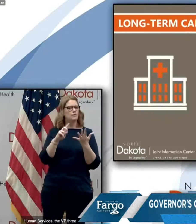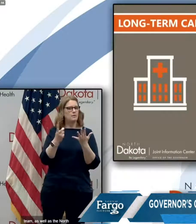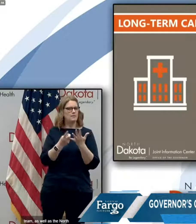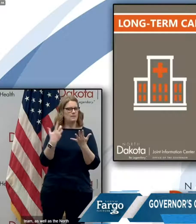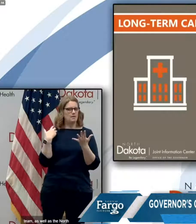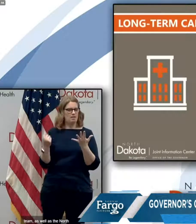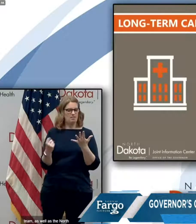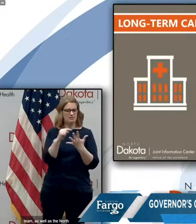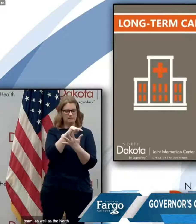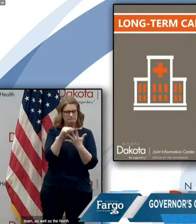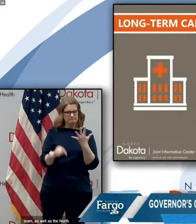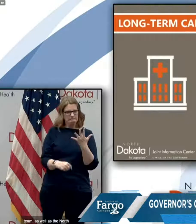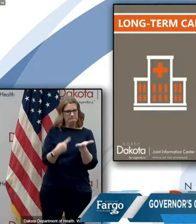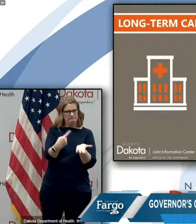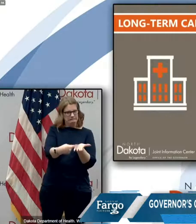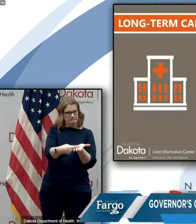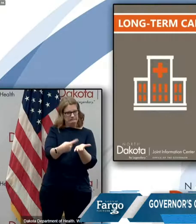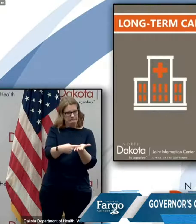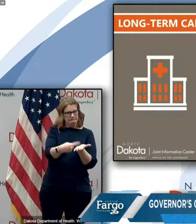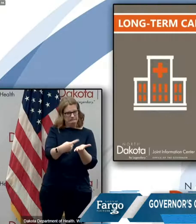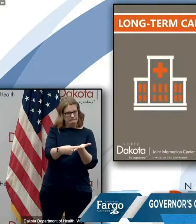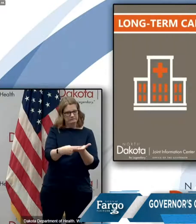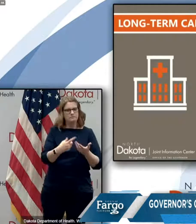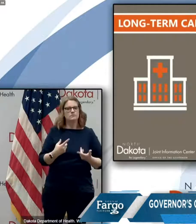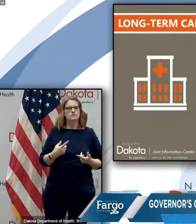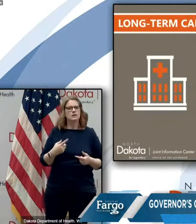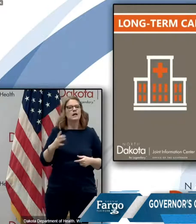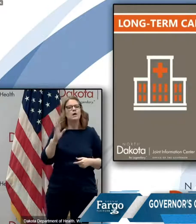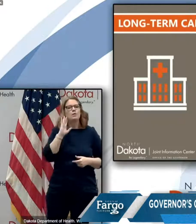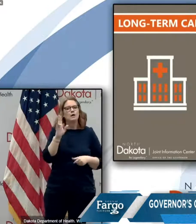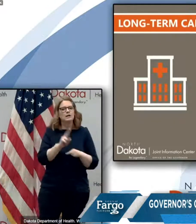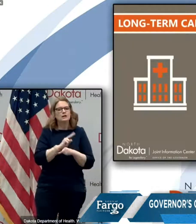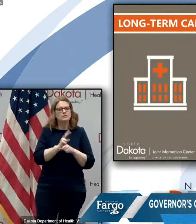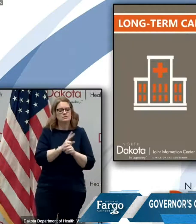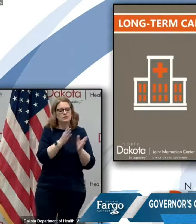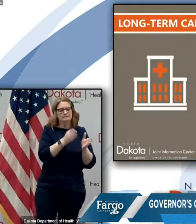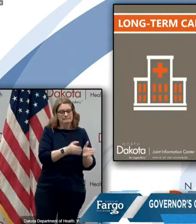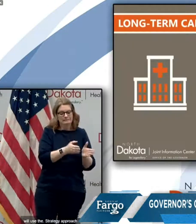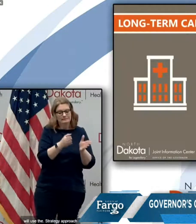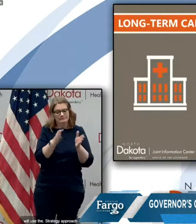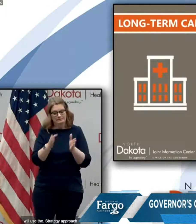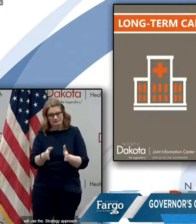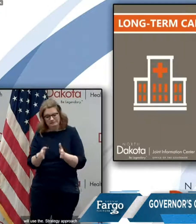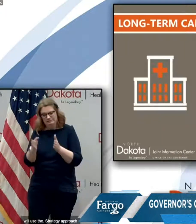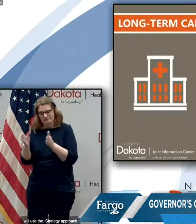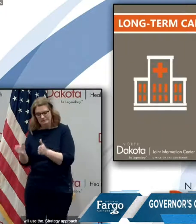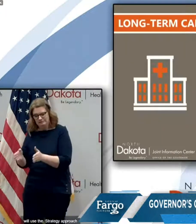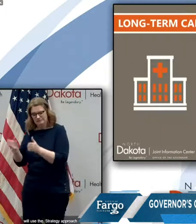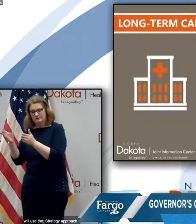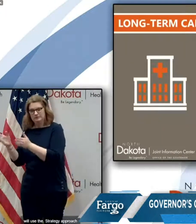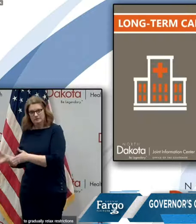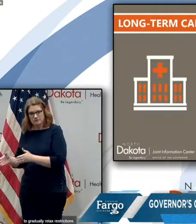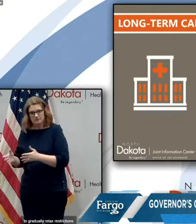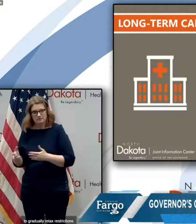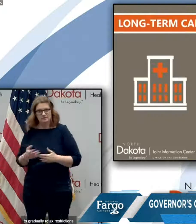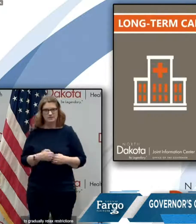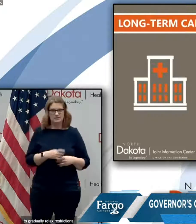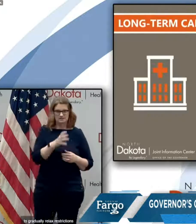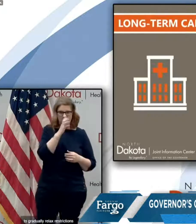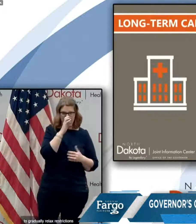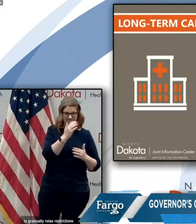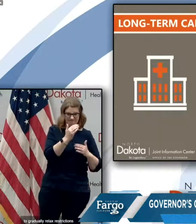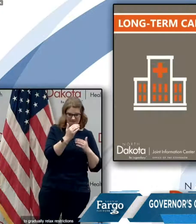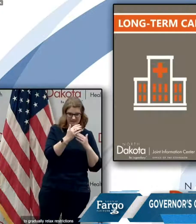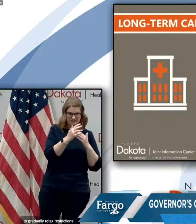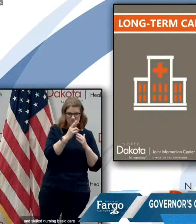Health. We will use a phased strategy approach to gradually relax restrictions in skilled nursing, basic care,